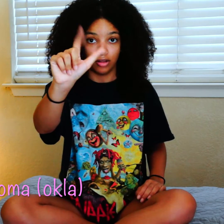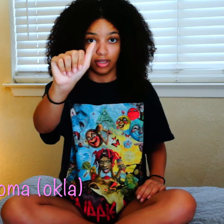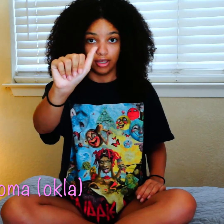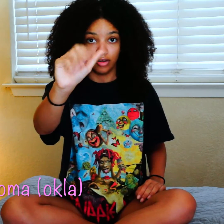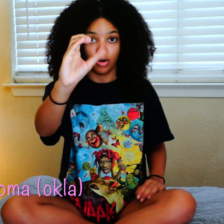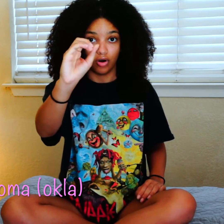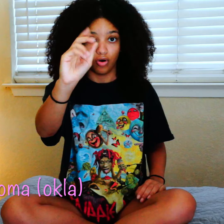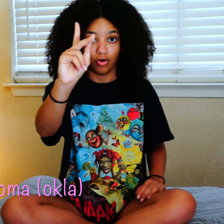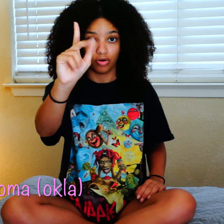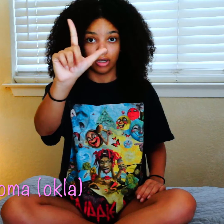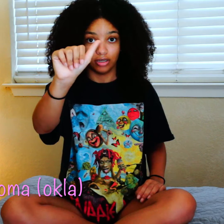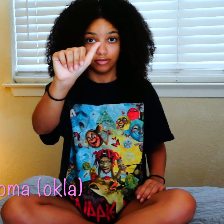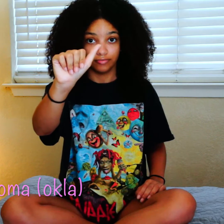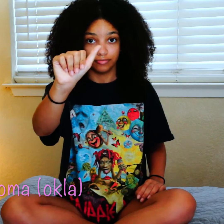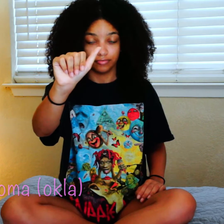O-K-L-A. Okla.